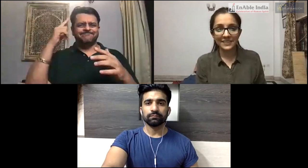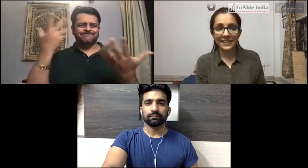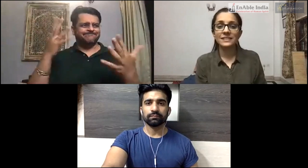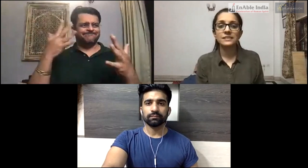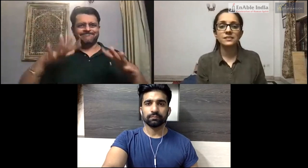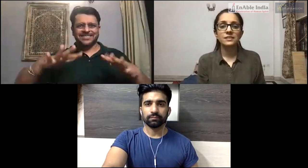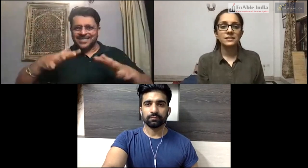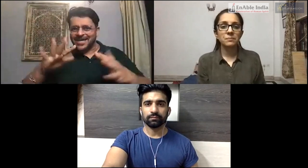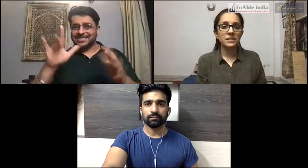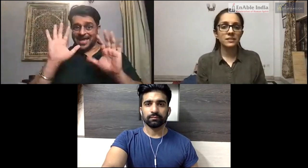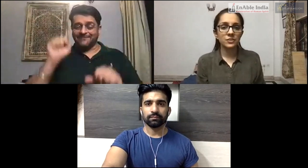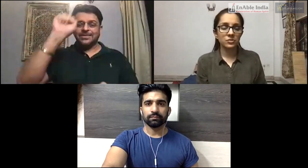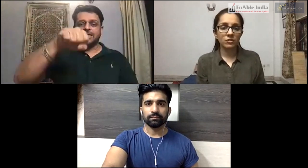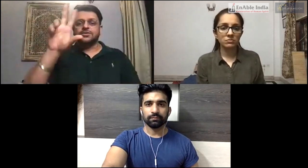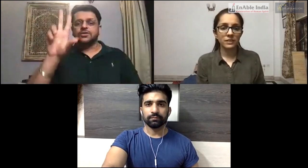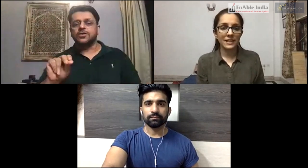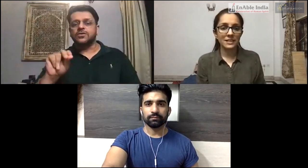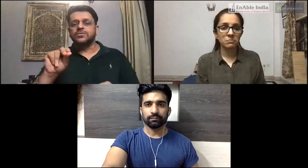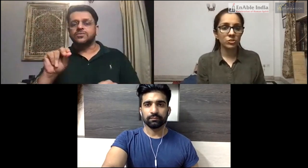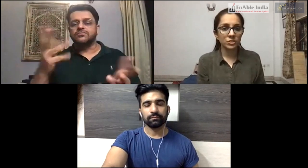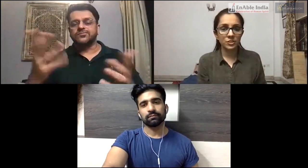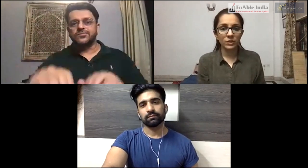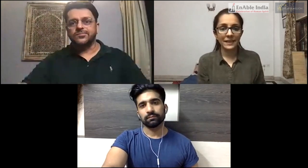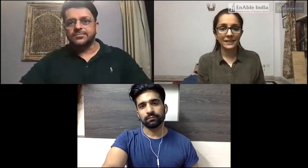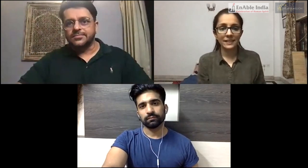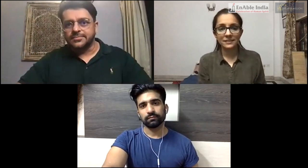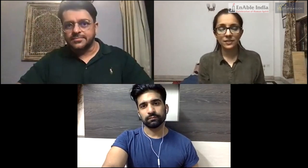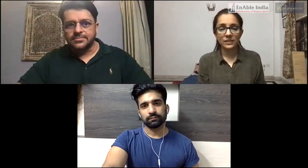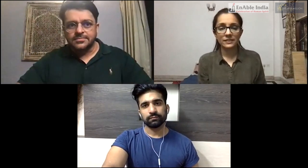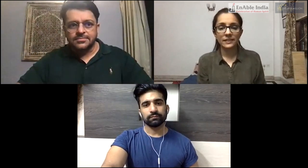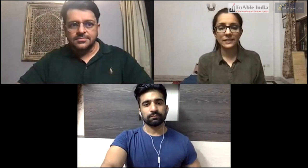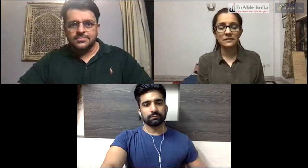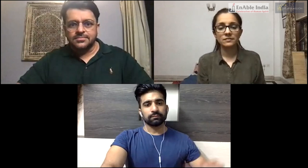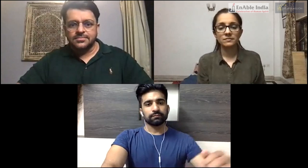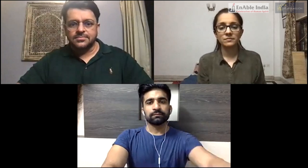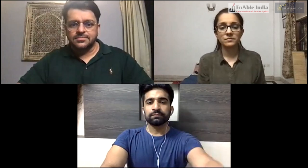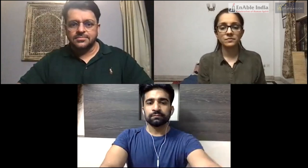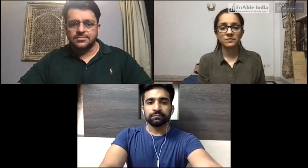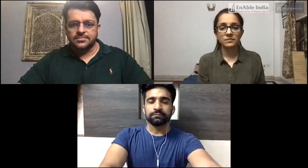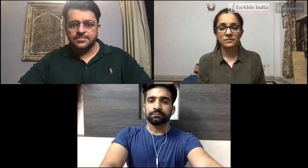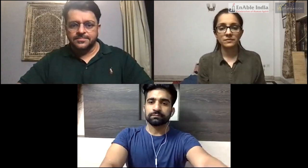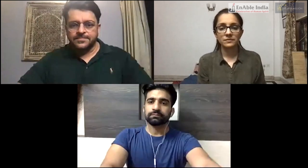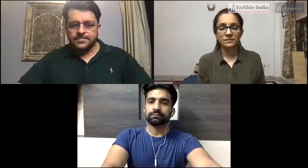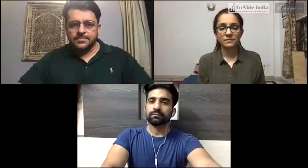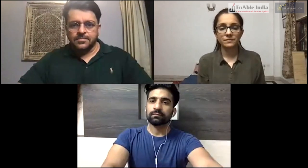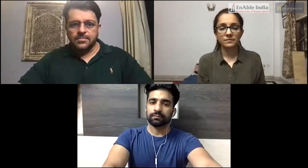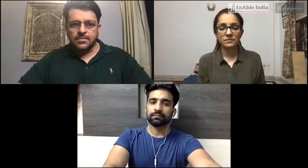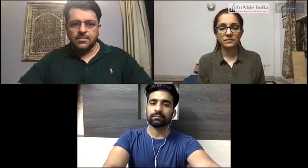of sadness, something that has been bothering you, like anxiety or anything?